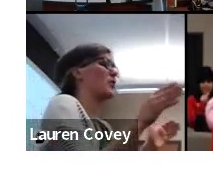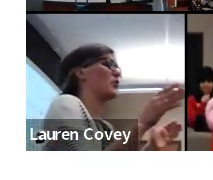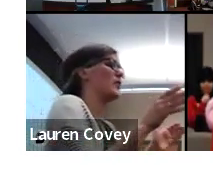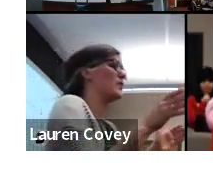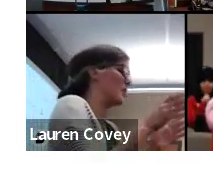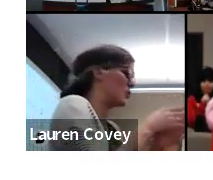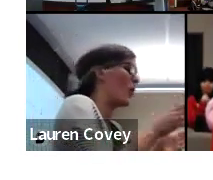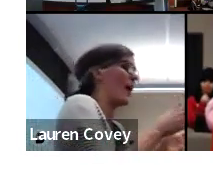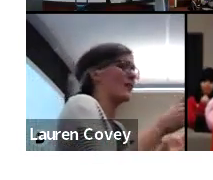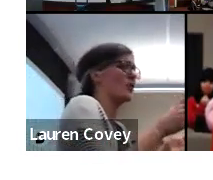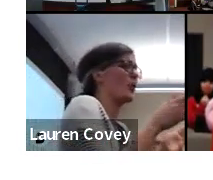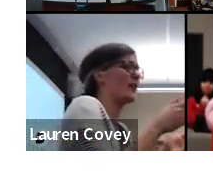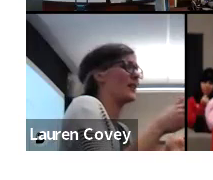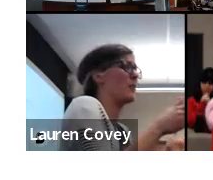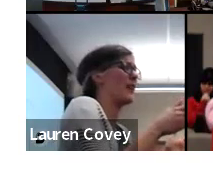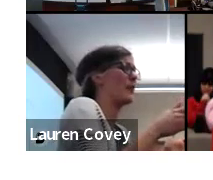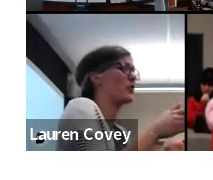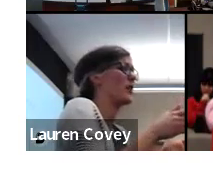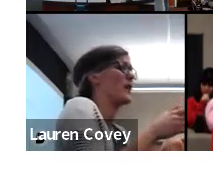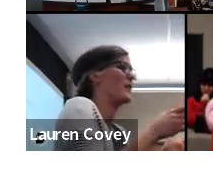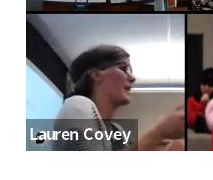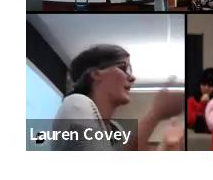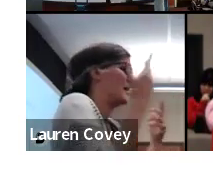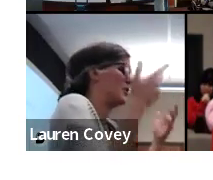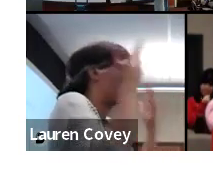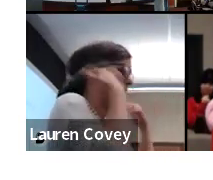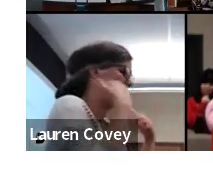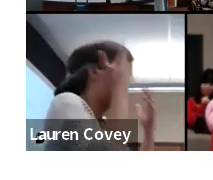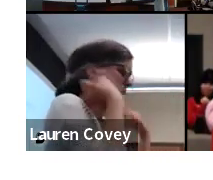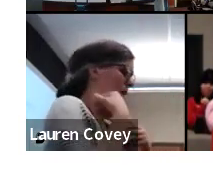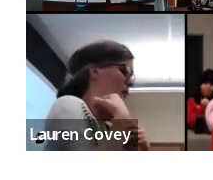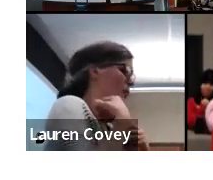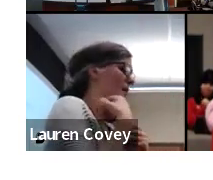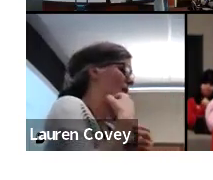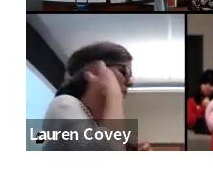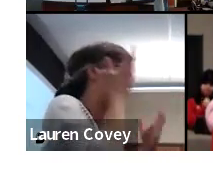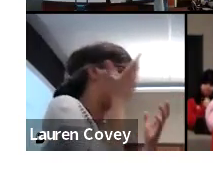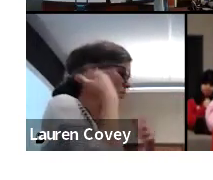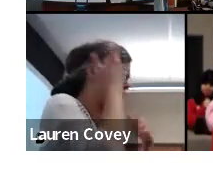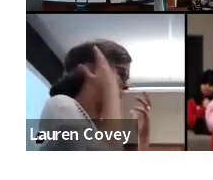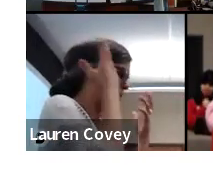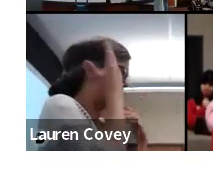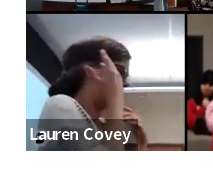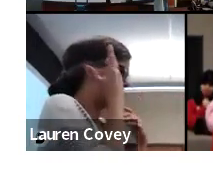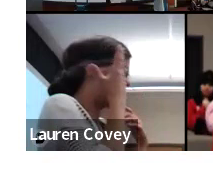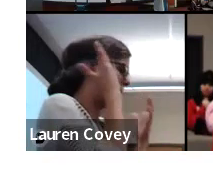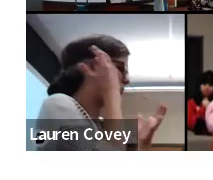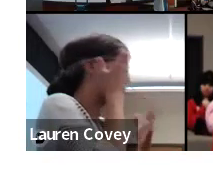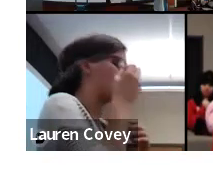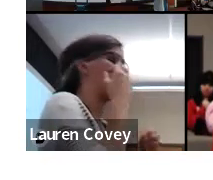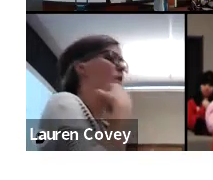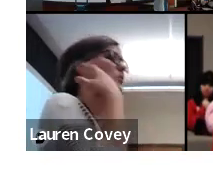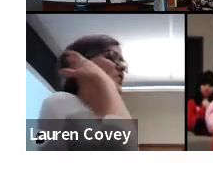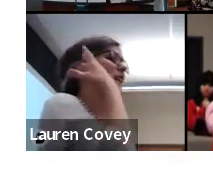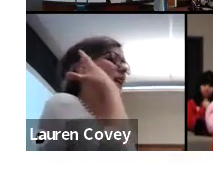have those initial years, if there's no access to any type of language, that it just, in the brain, the